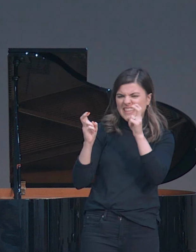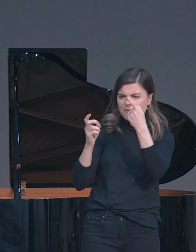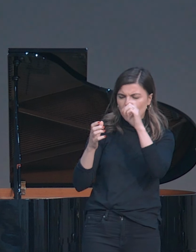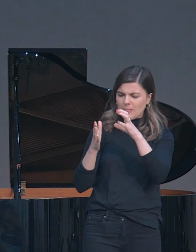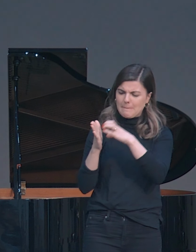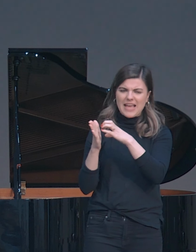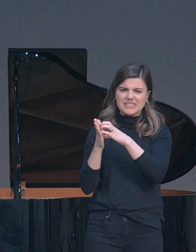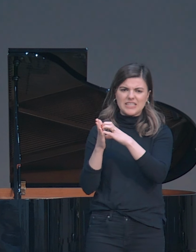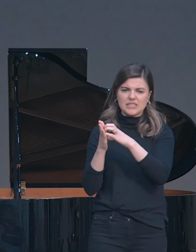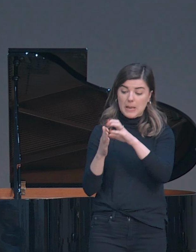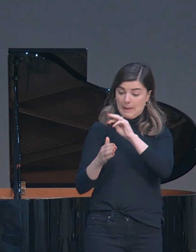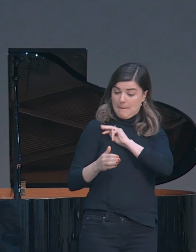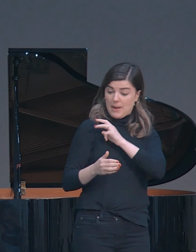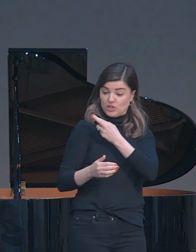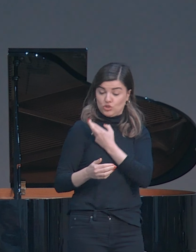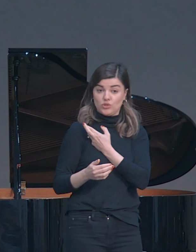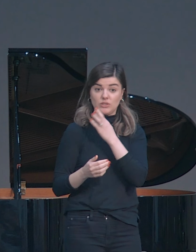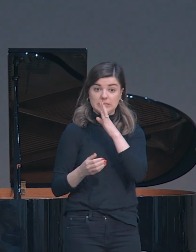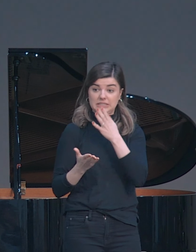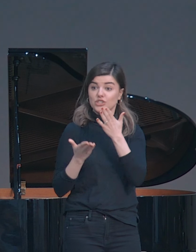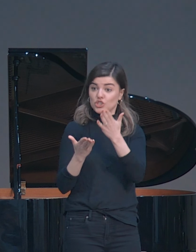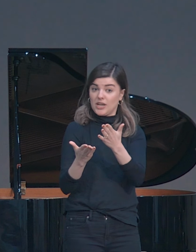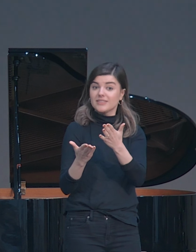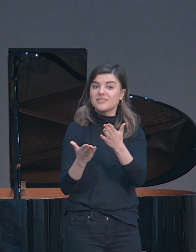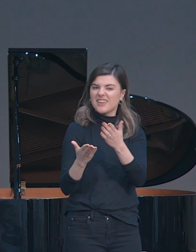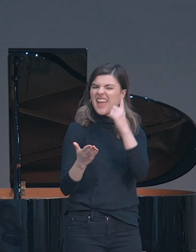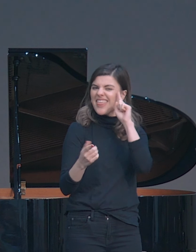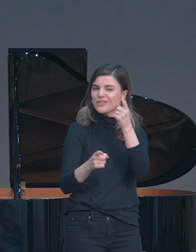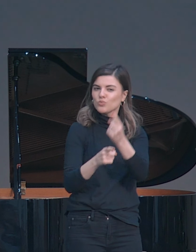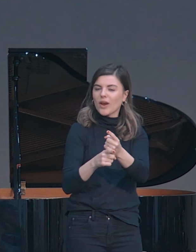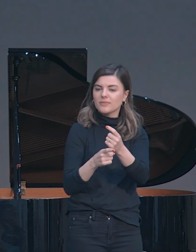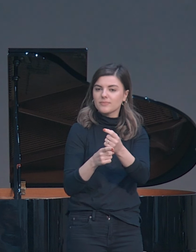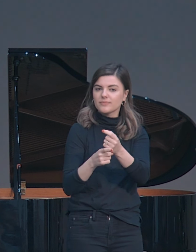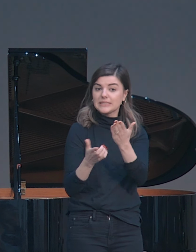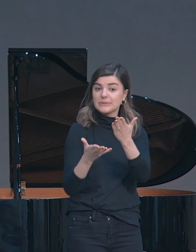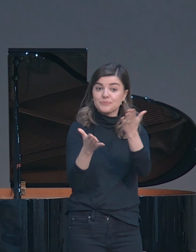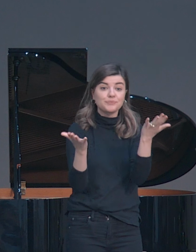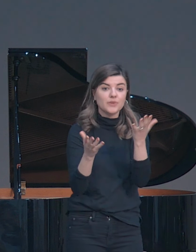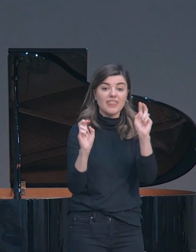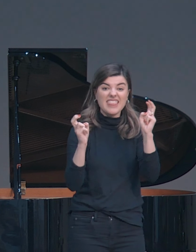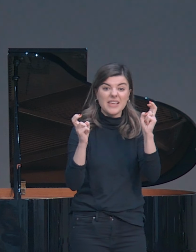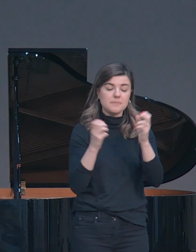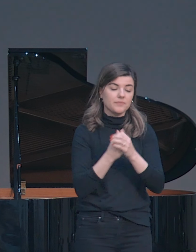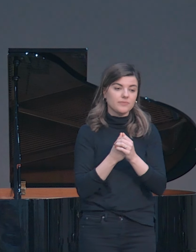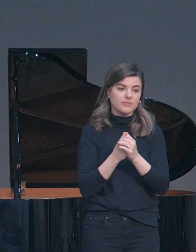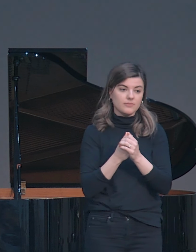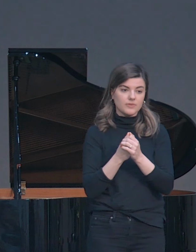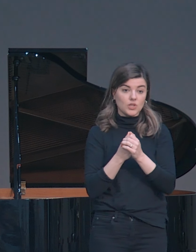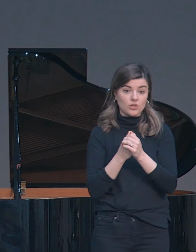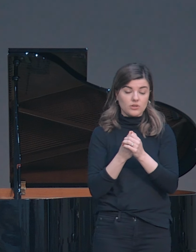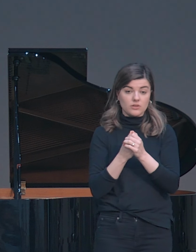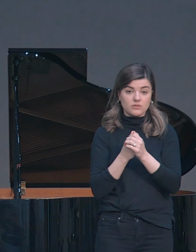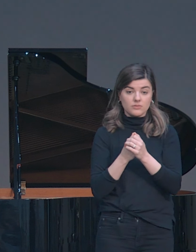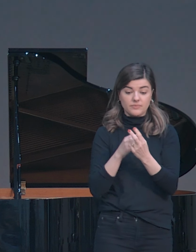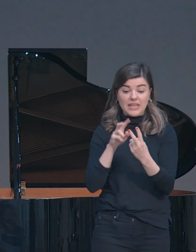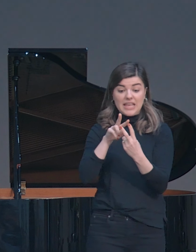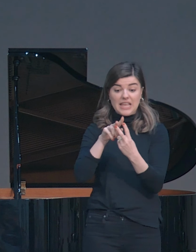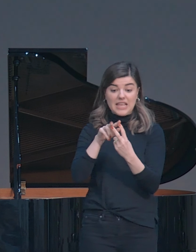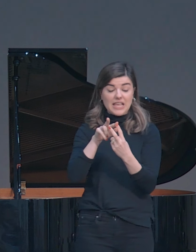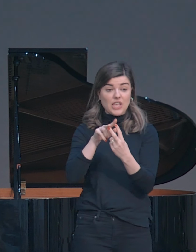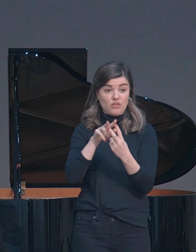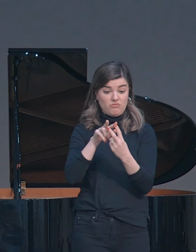passage, he suggested this, and I think it's the right one. Here it is. You are either